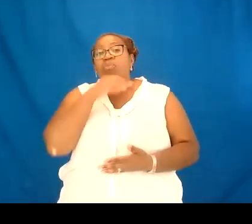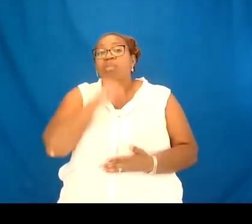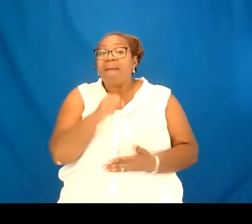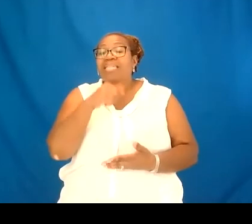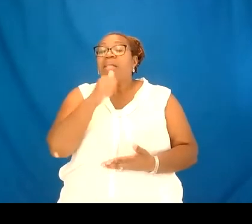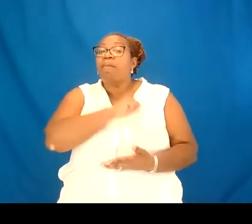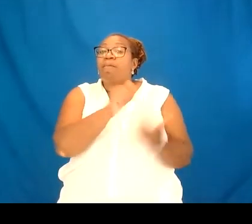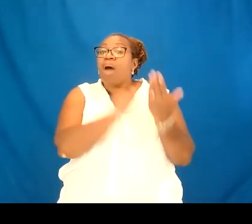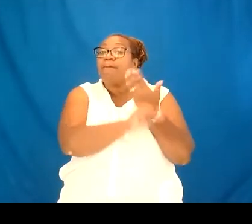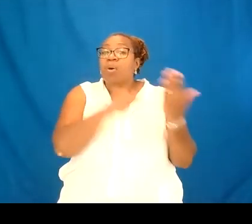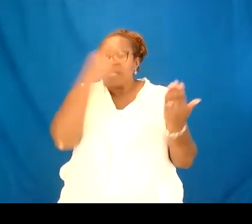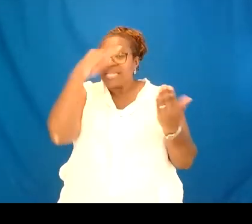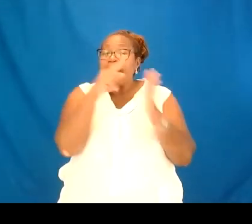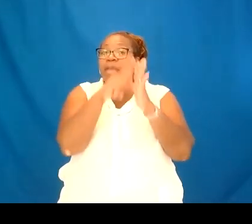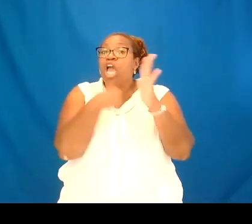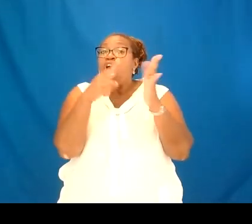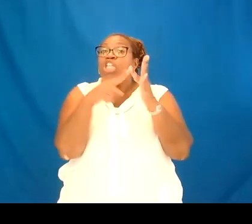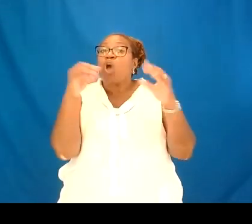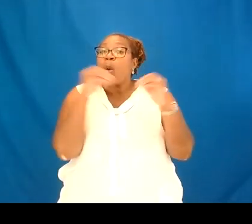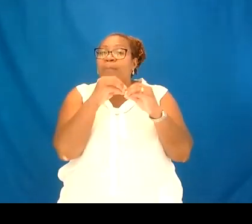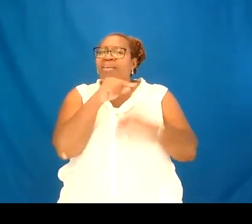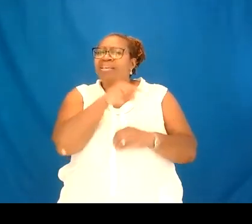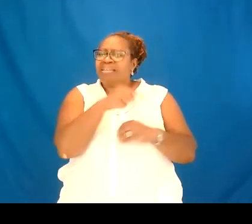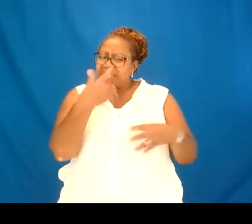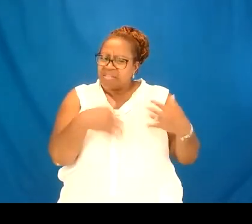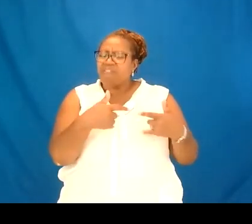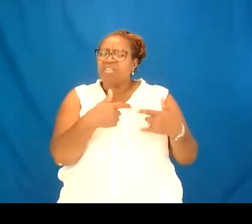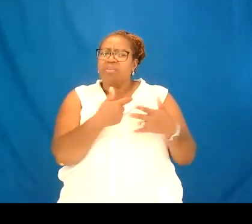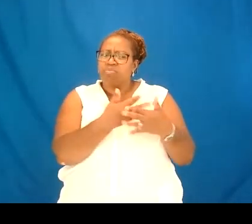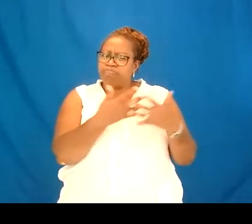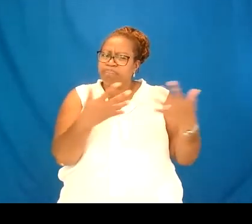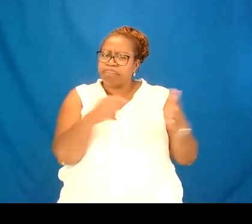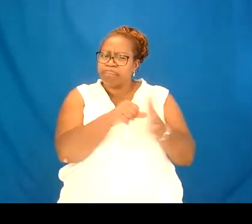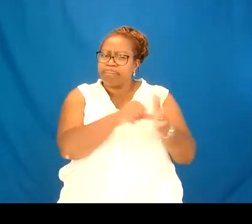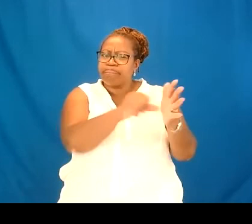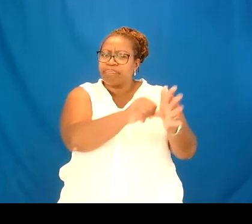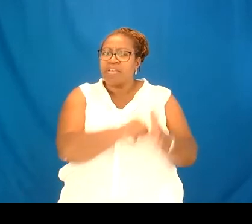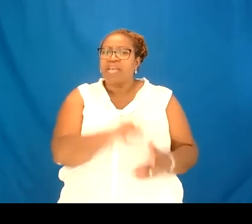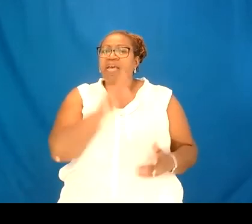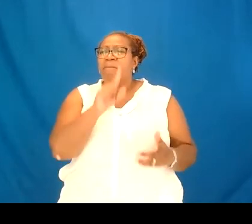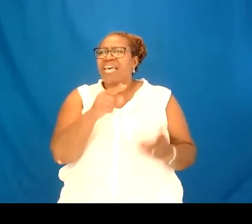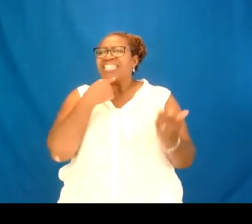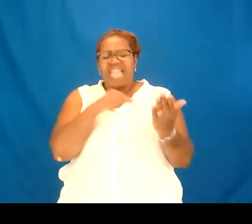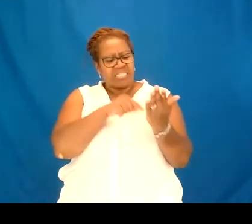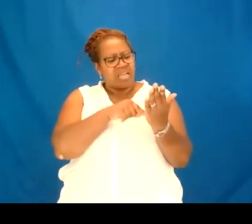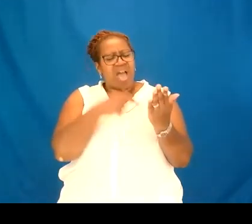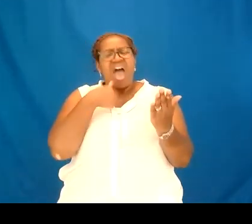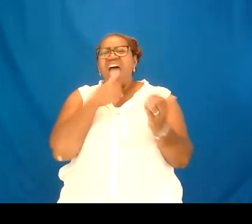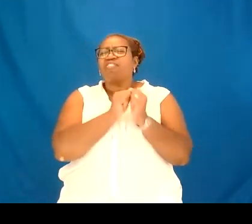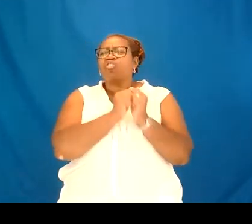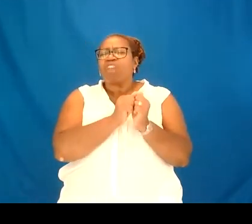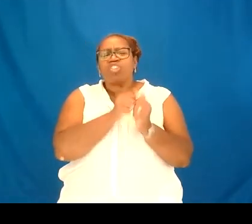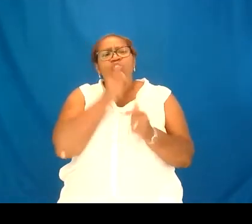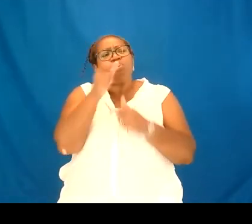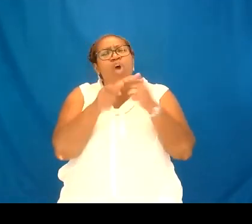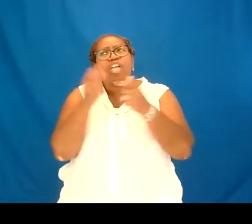suffered and he went through a lot of challenges. And he knew when he said, I have treasured the words of God's mouth